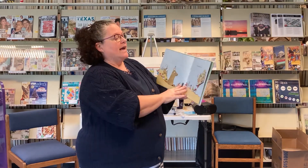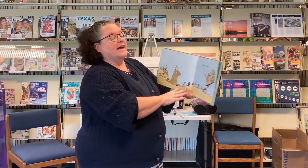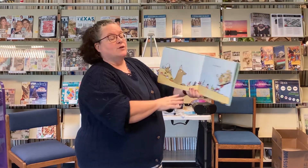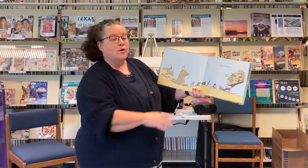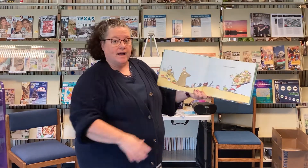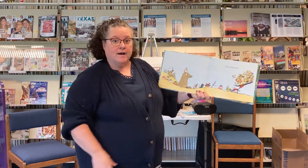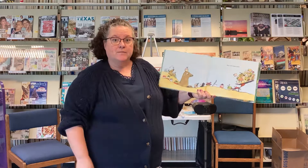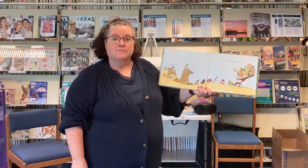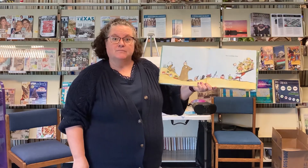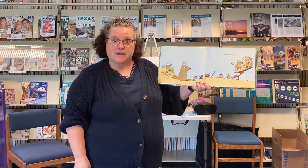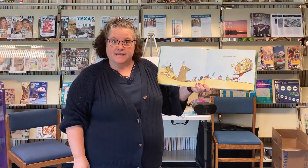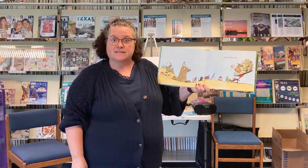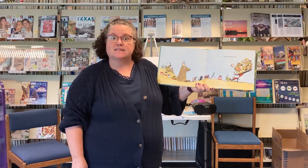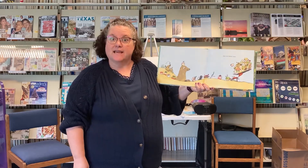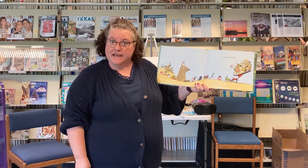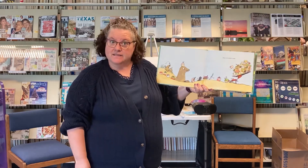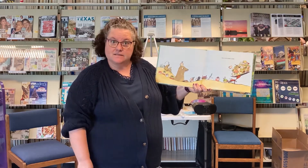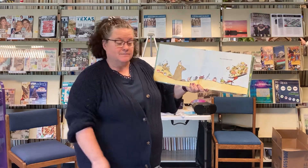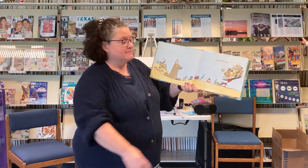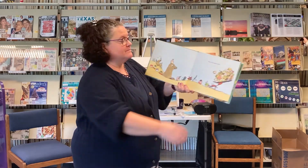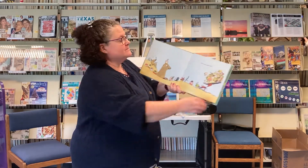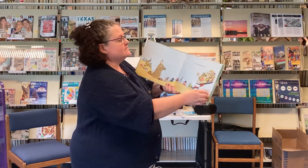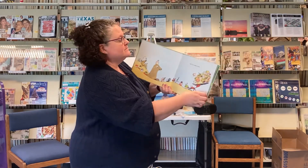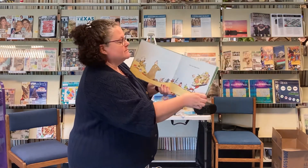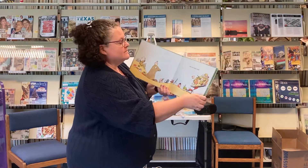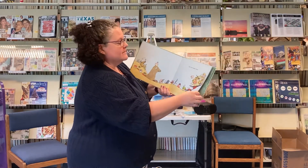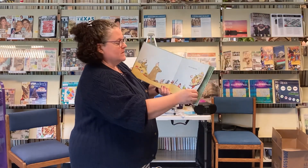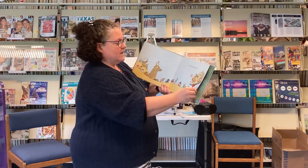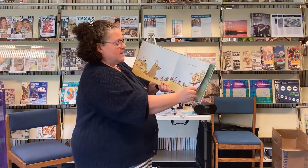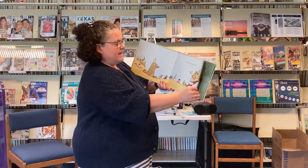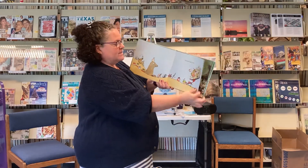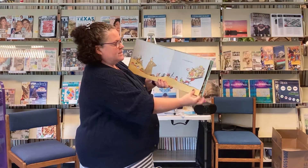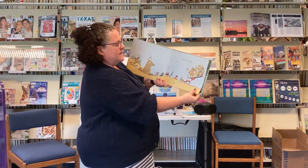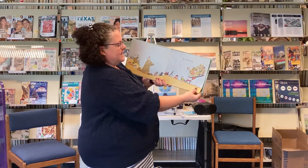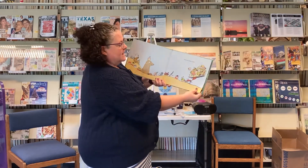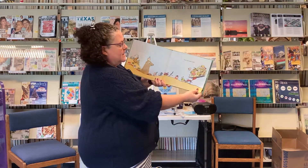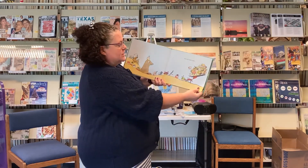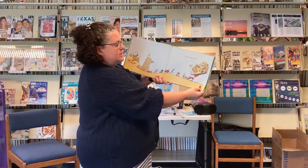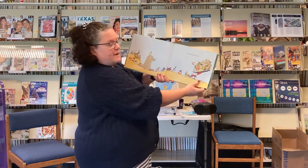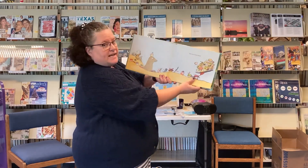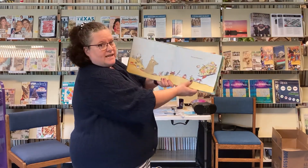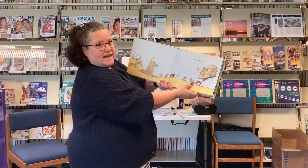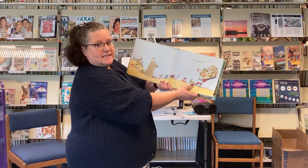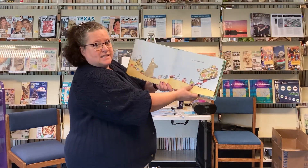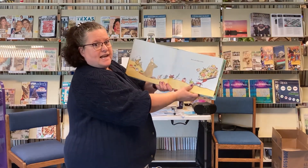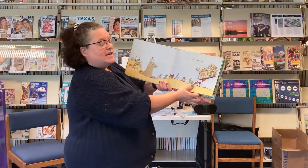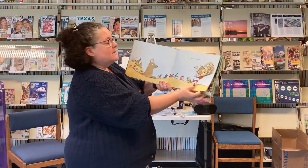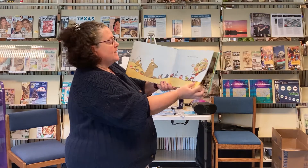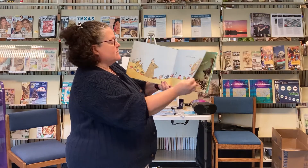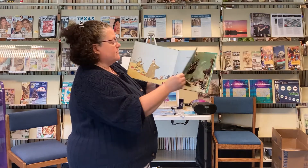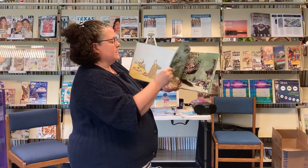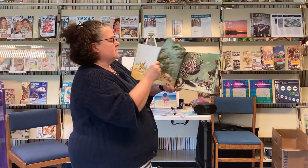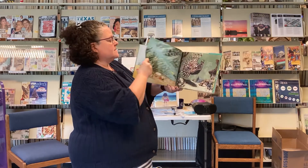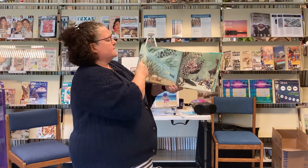And crab bakes cakes. Look at all that she's making. She's baking cakes and handing them out to friends.